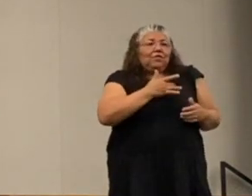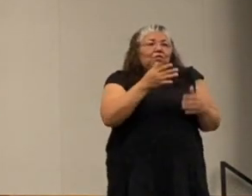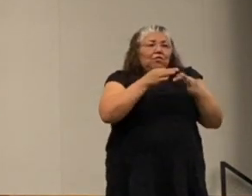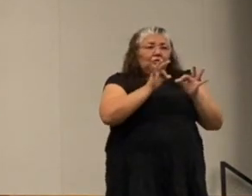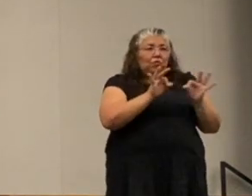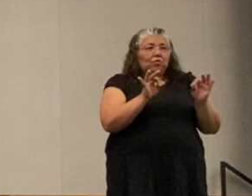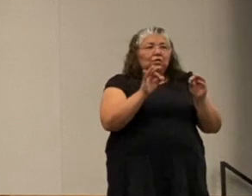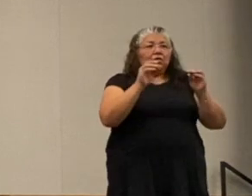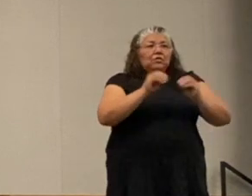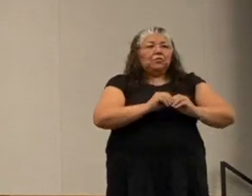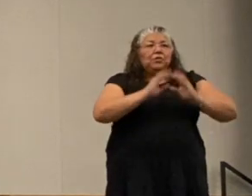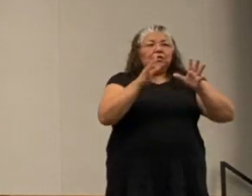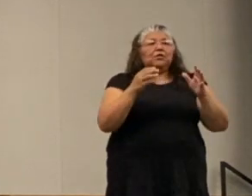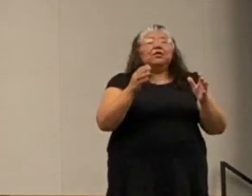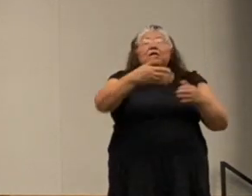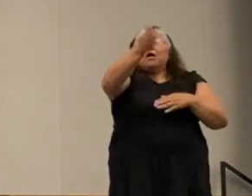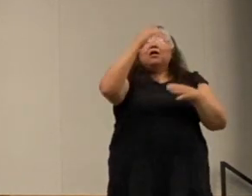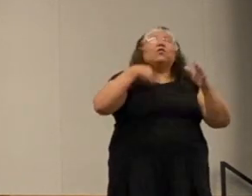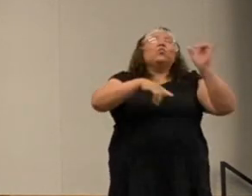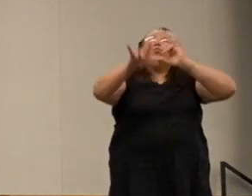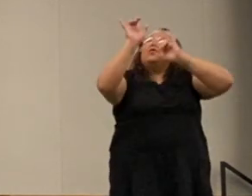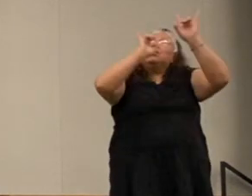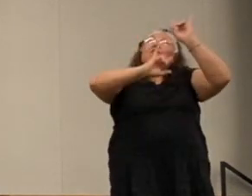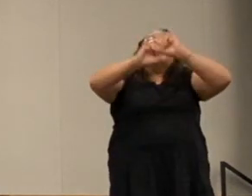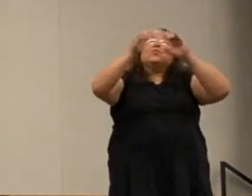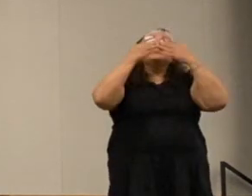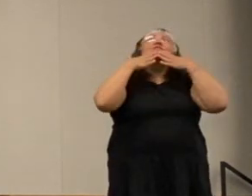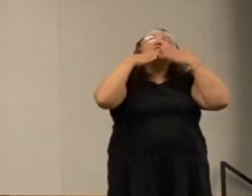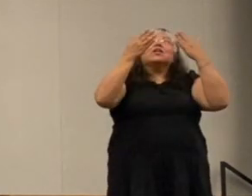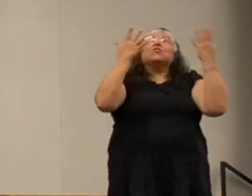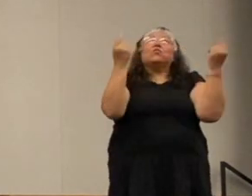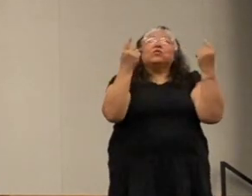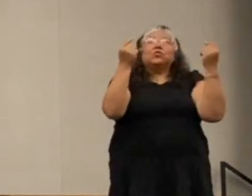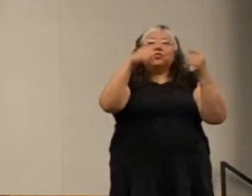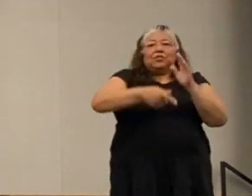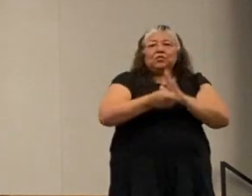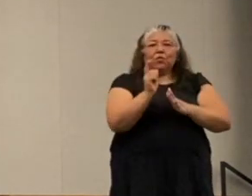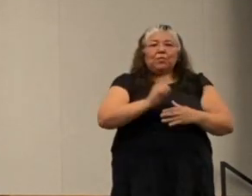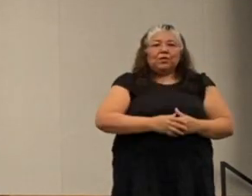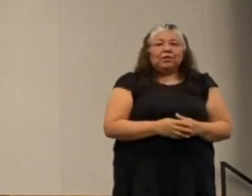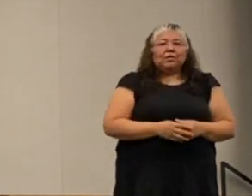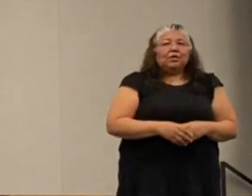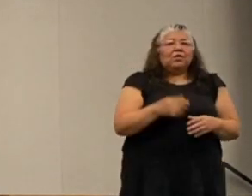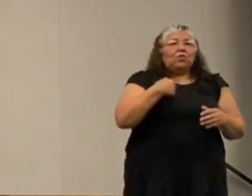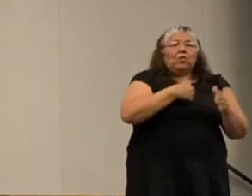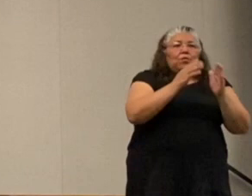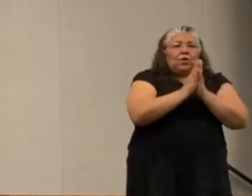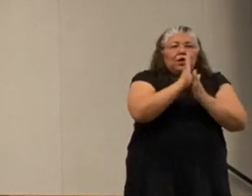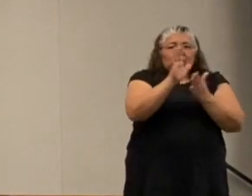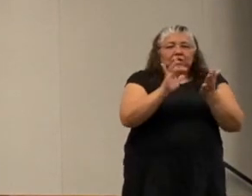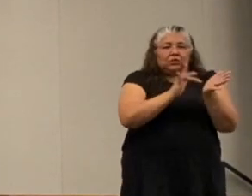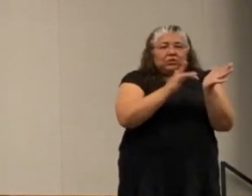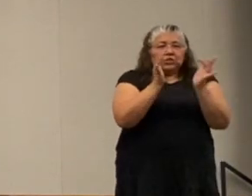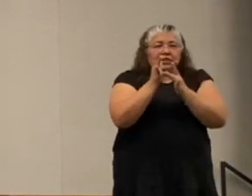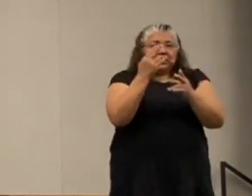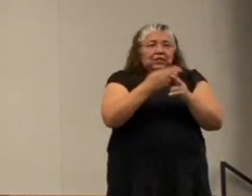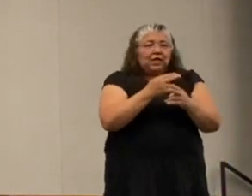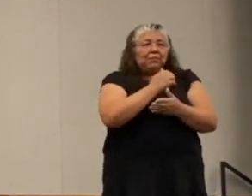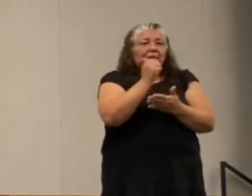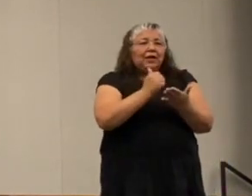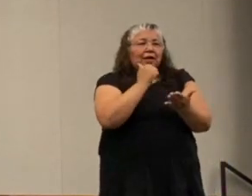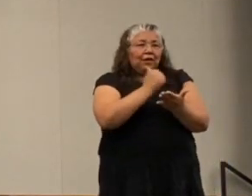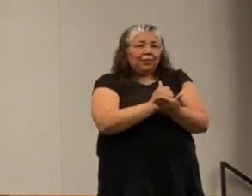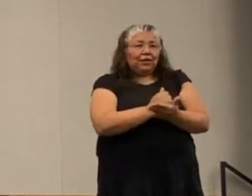clearly. God, we sure do love you. We just thank you, God, for what you're doing this morning. And we just pray this in Jesus' name.